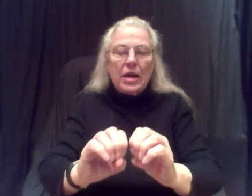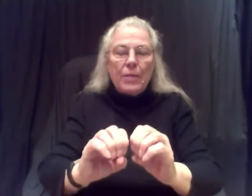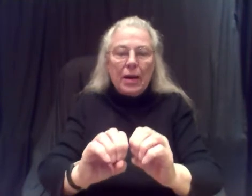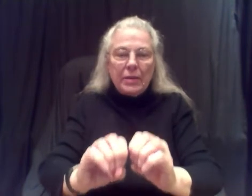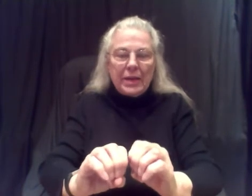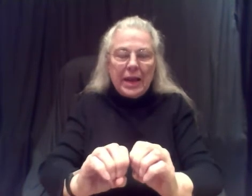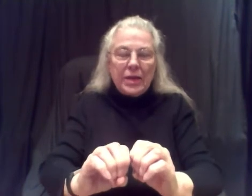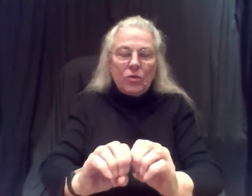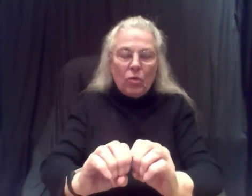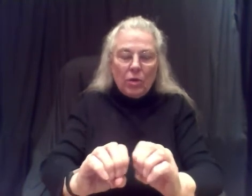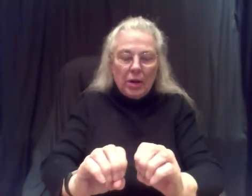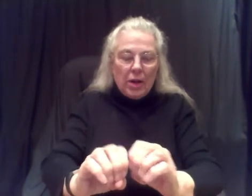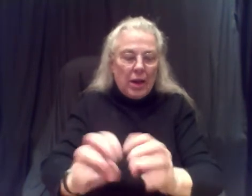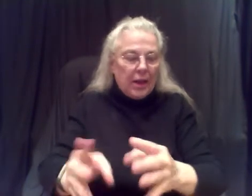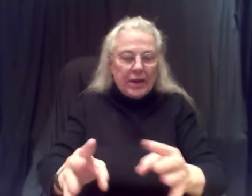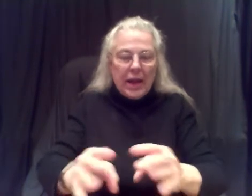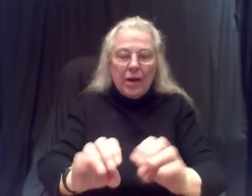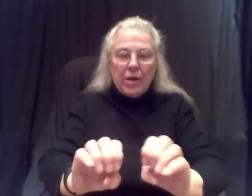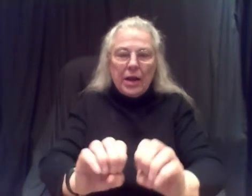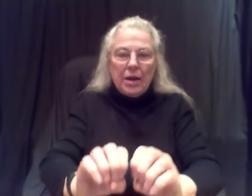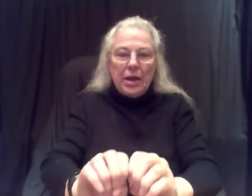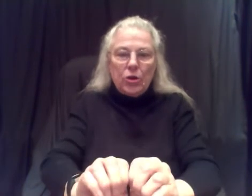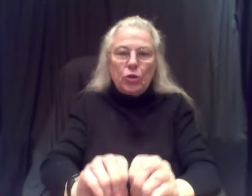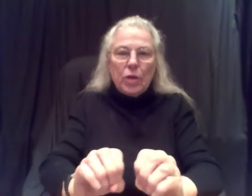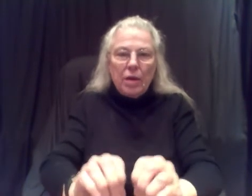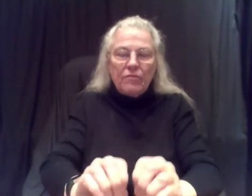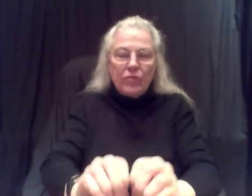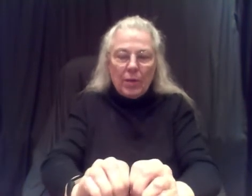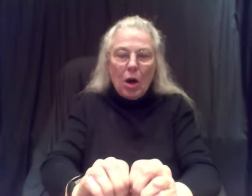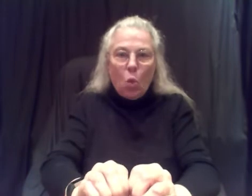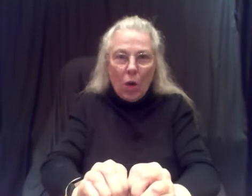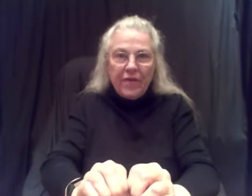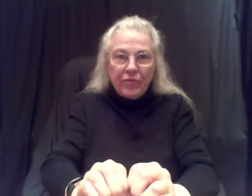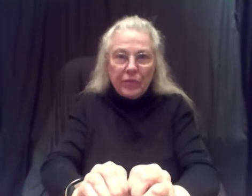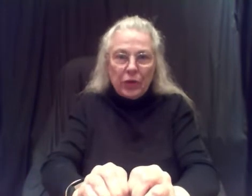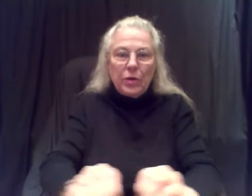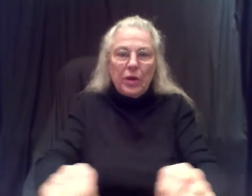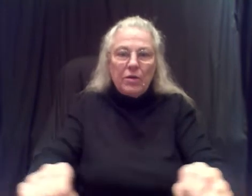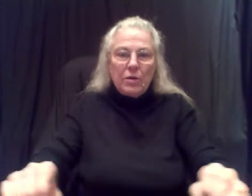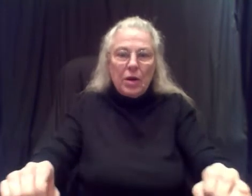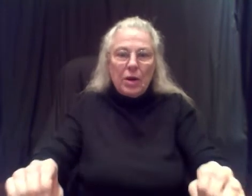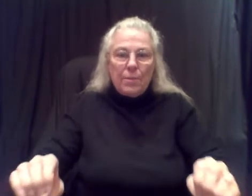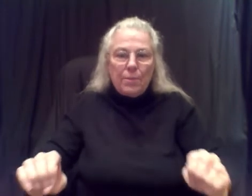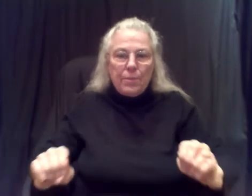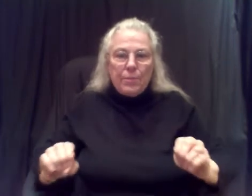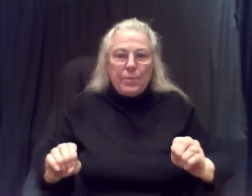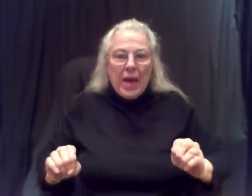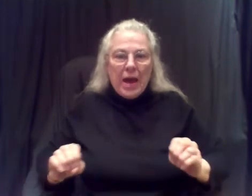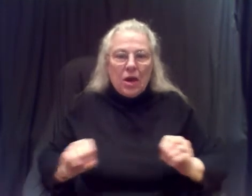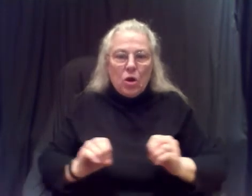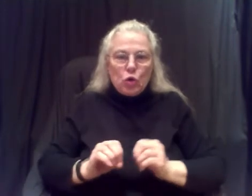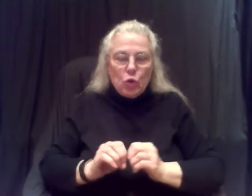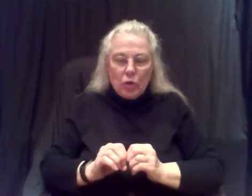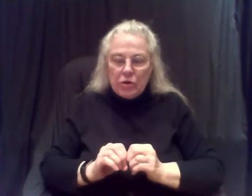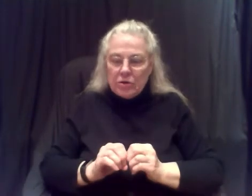about land or an area, you come from away from you back toward